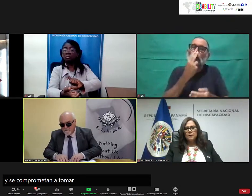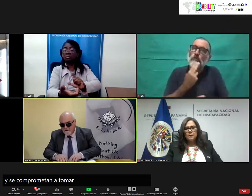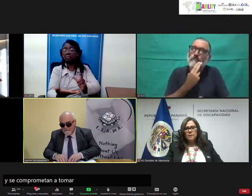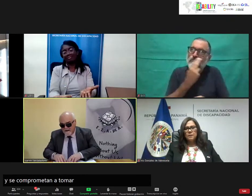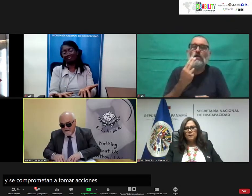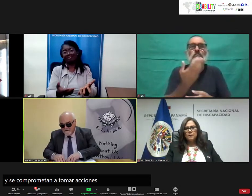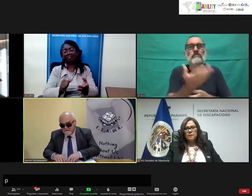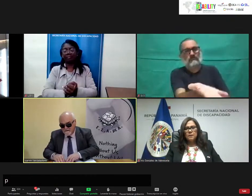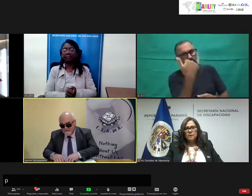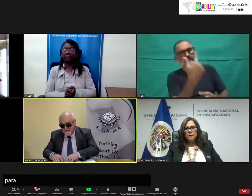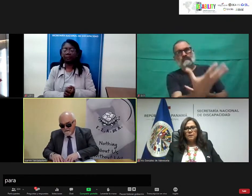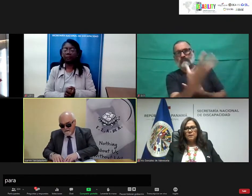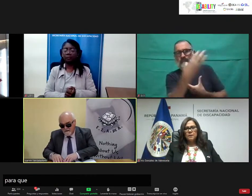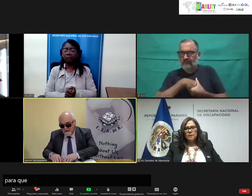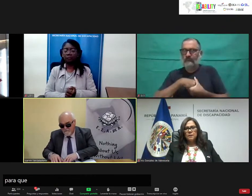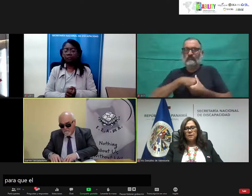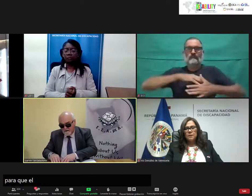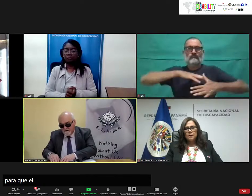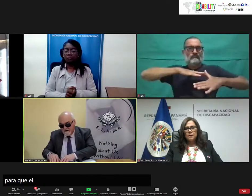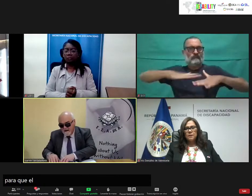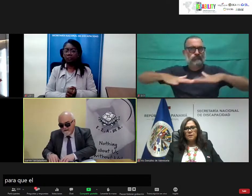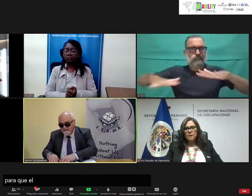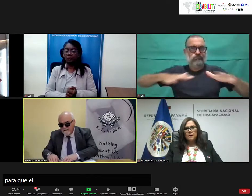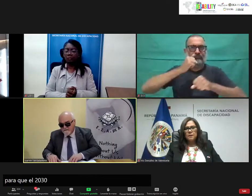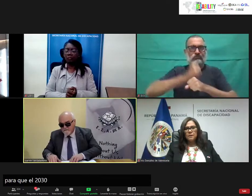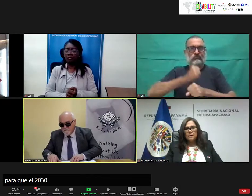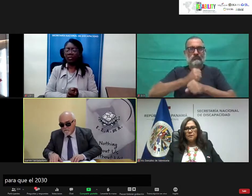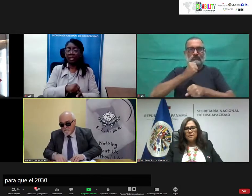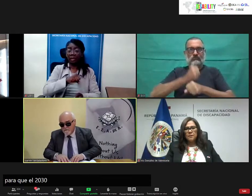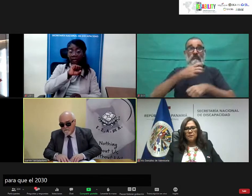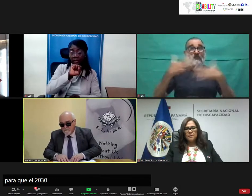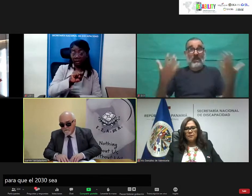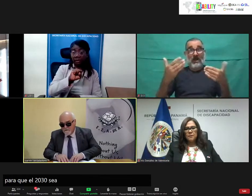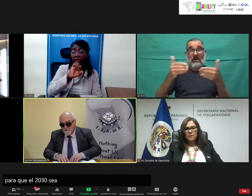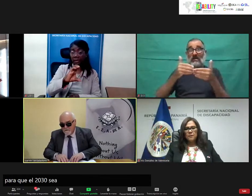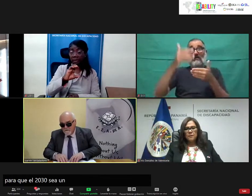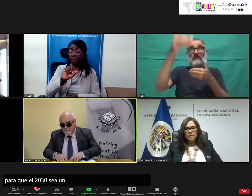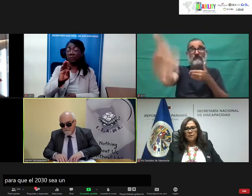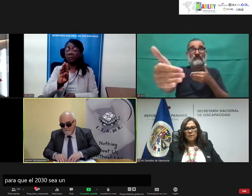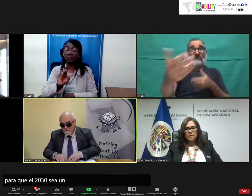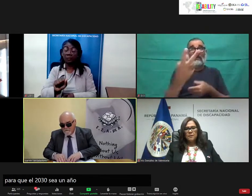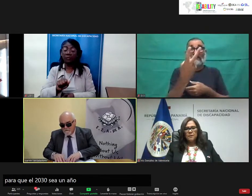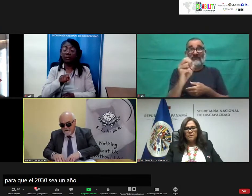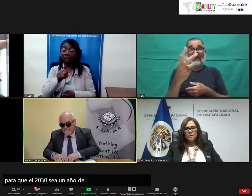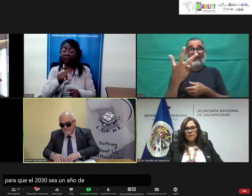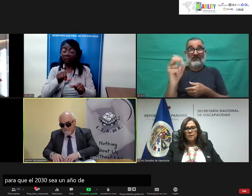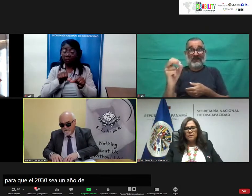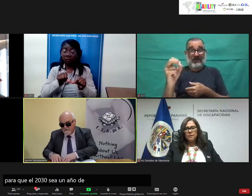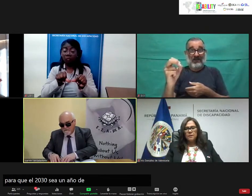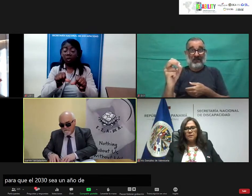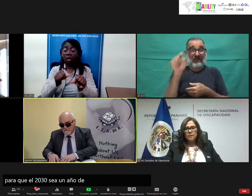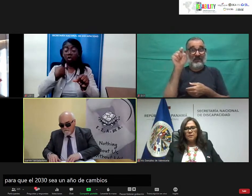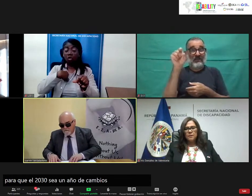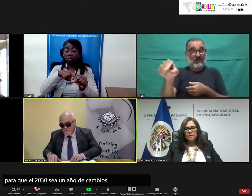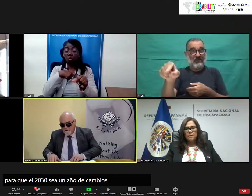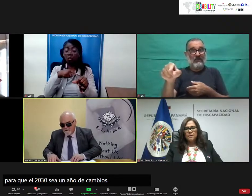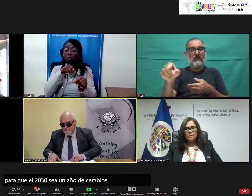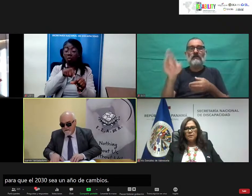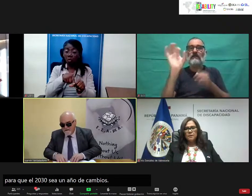should remain our guiding tool to influence